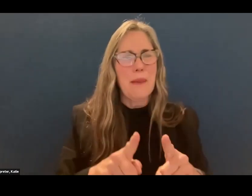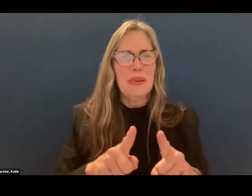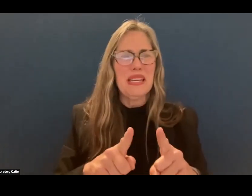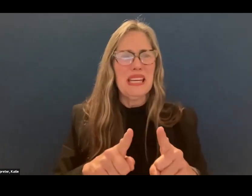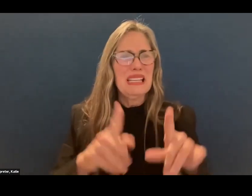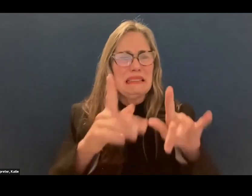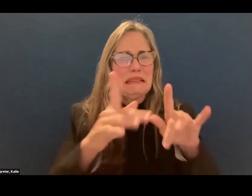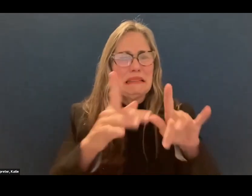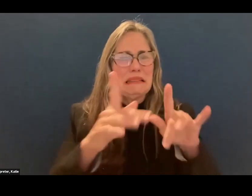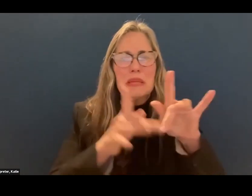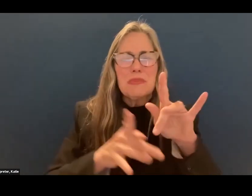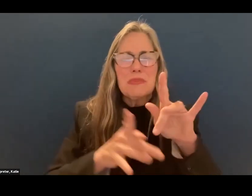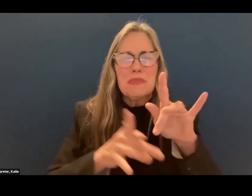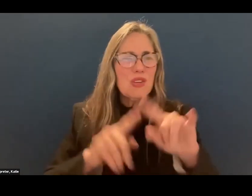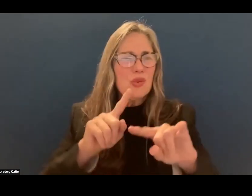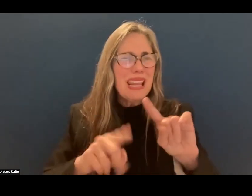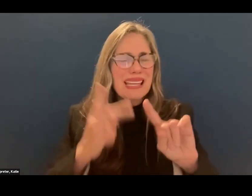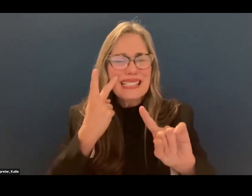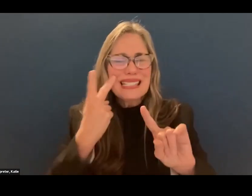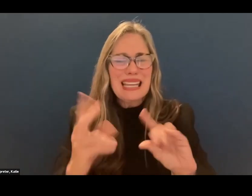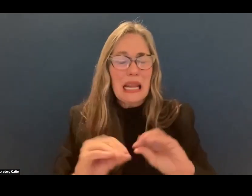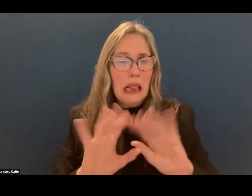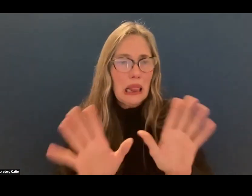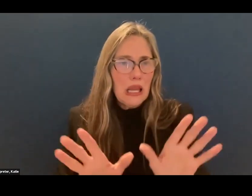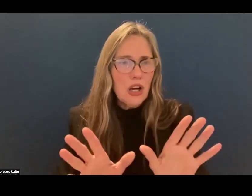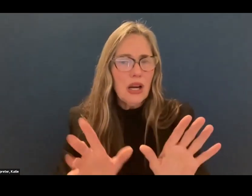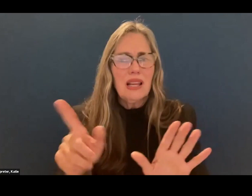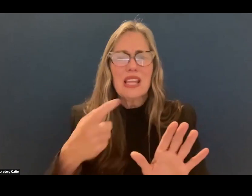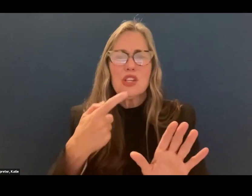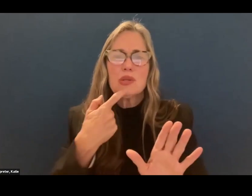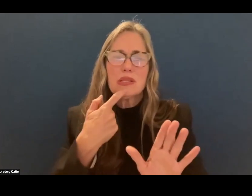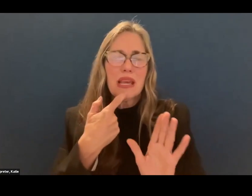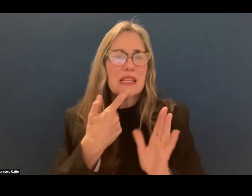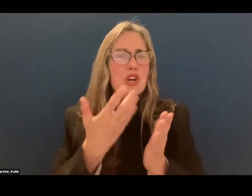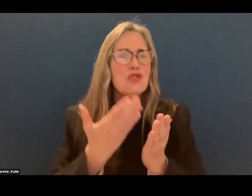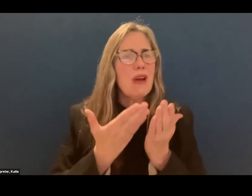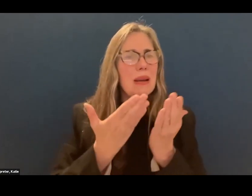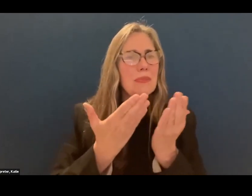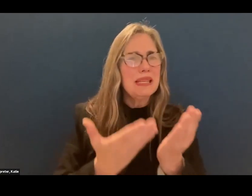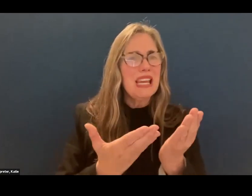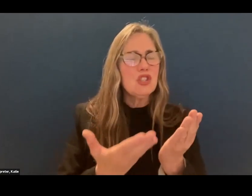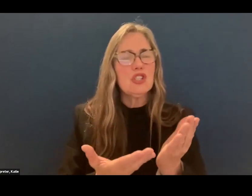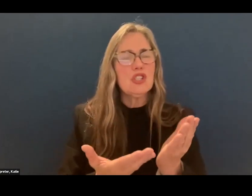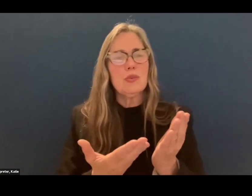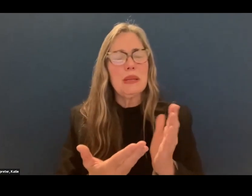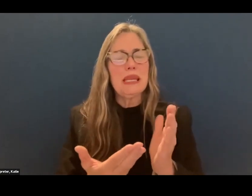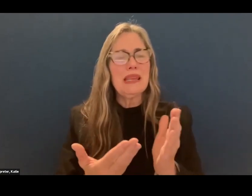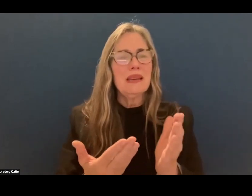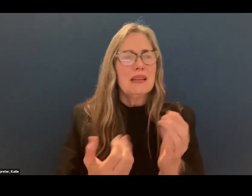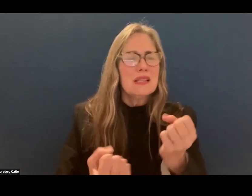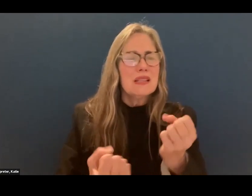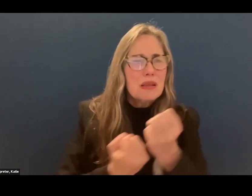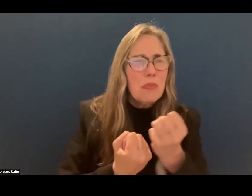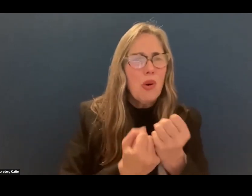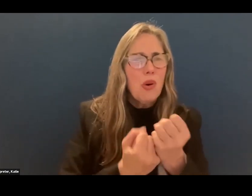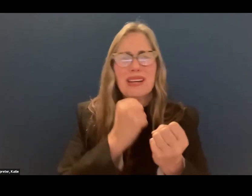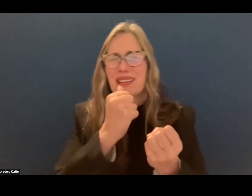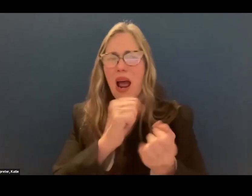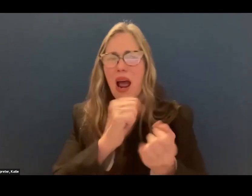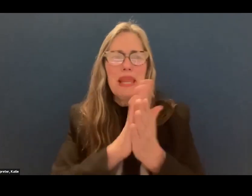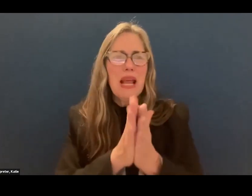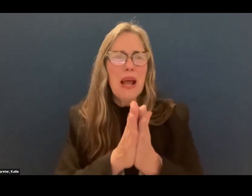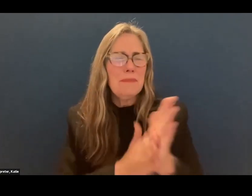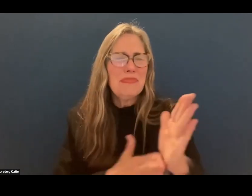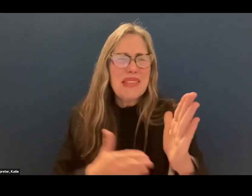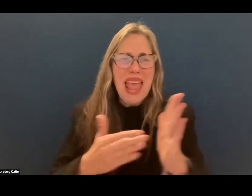saying about, some of the recommendations that came out of our anti-blackness. Maybe we need to kind of maybe report that a little bit more, and I may be